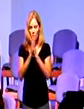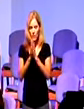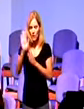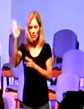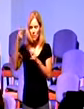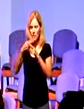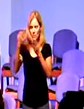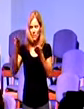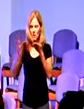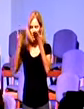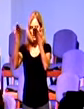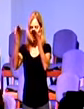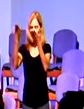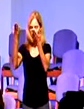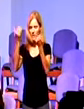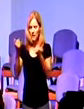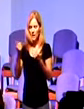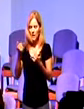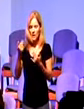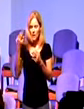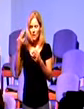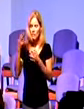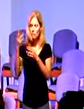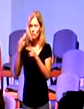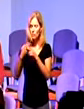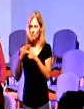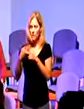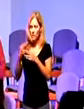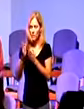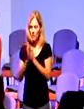would be lifted up today. In his name we pray, amen.